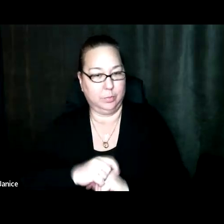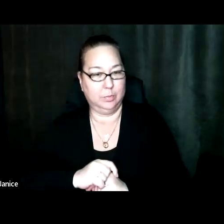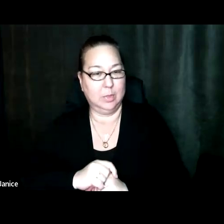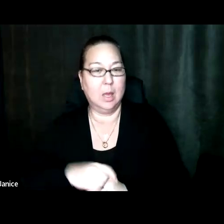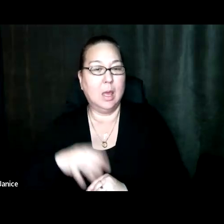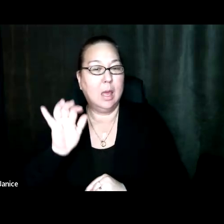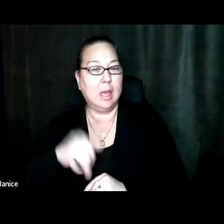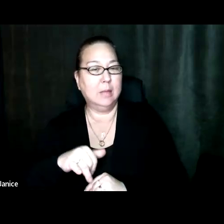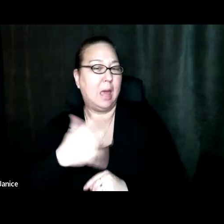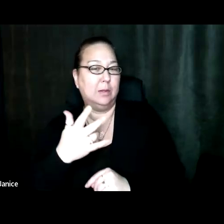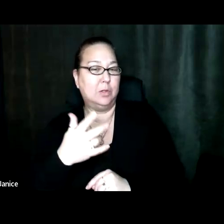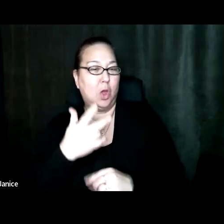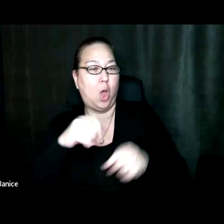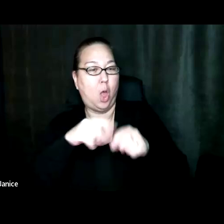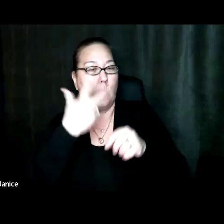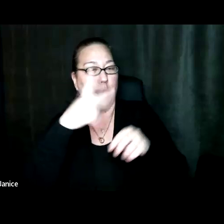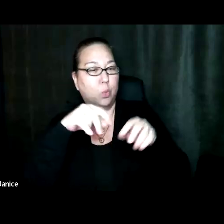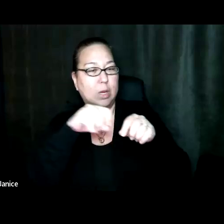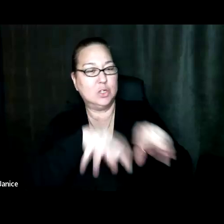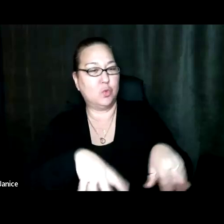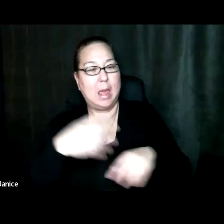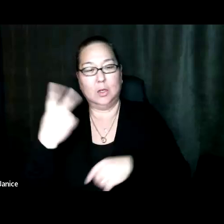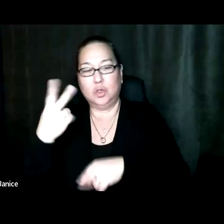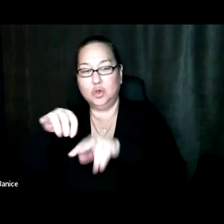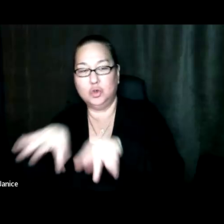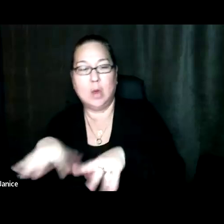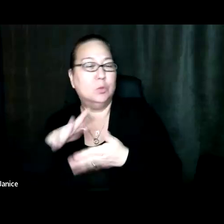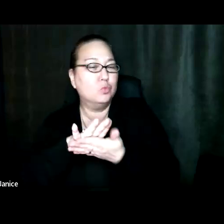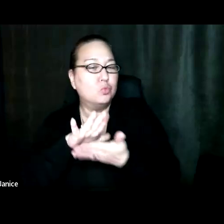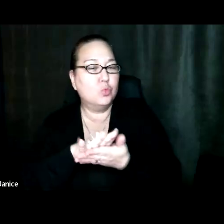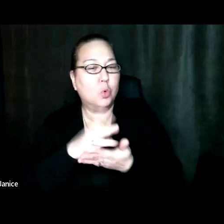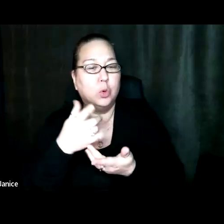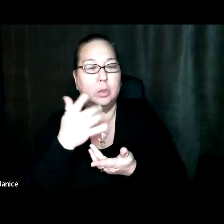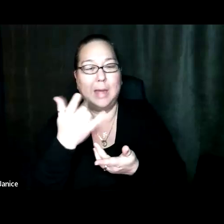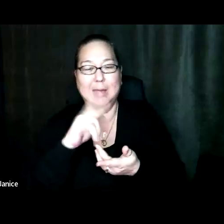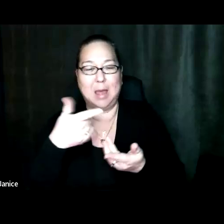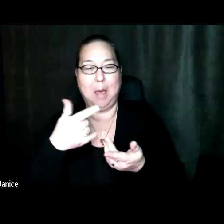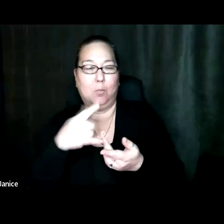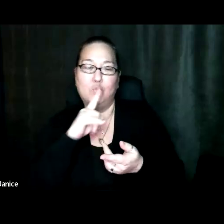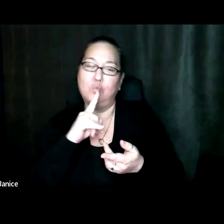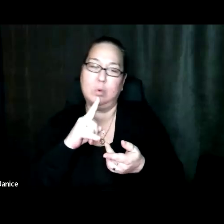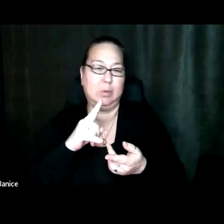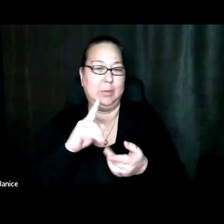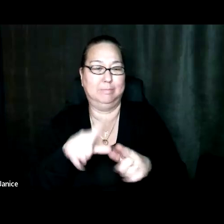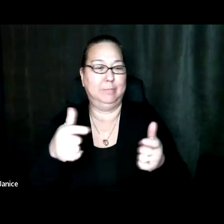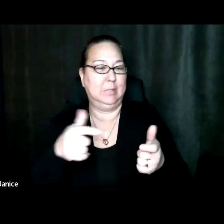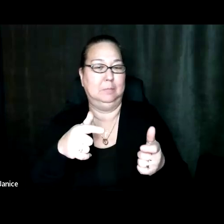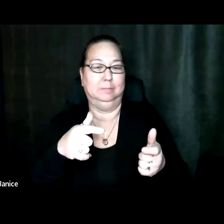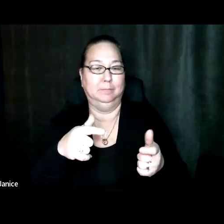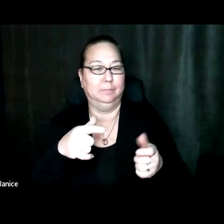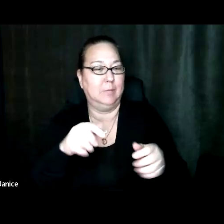to differentiate instruction and provide the most effective inclusion practices. Last year, our teachers